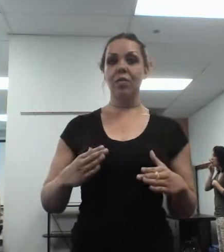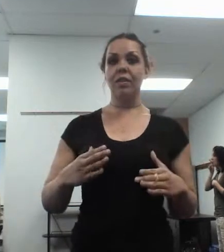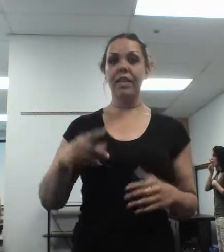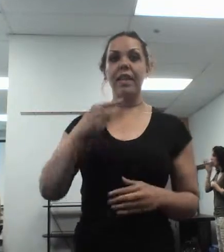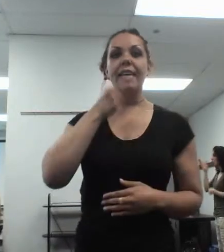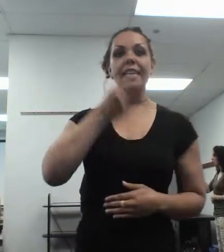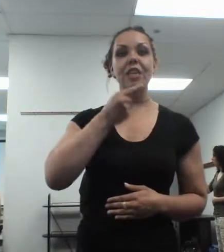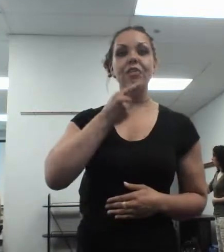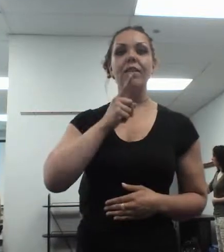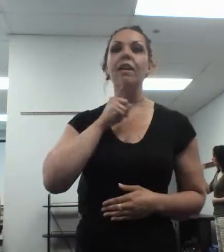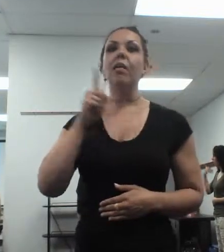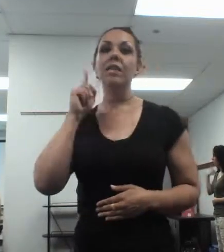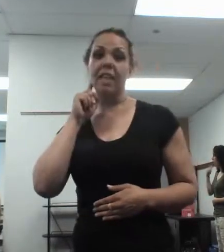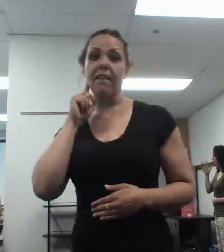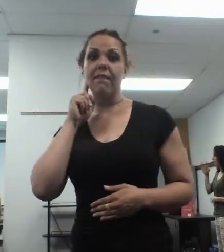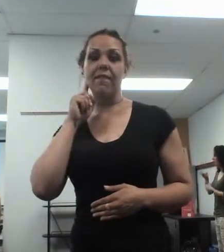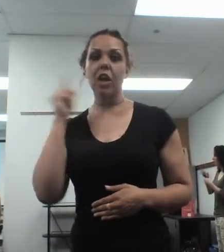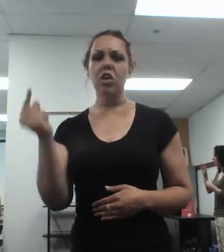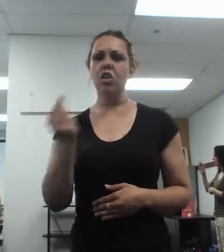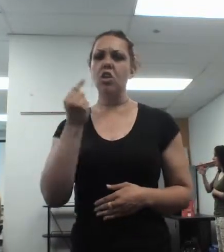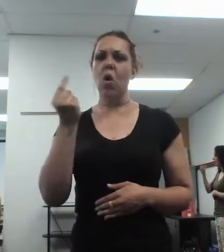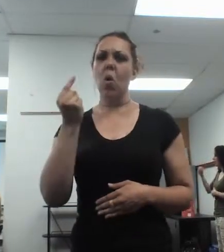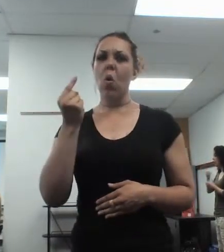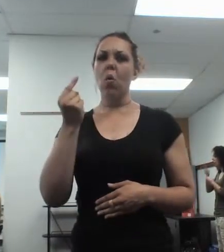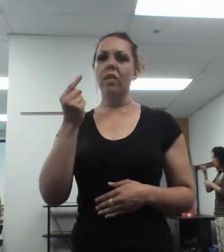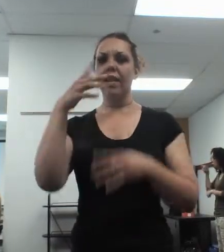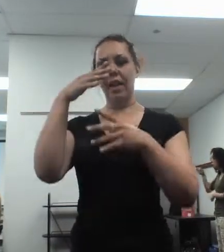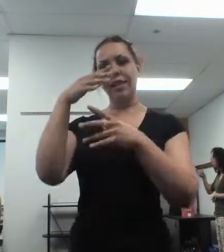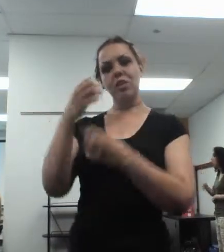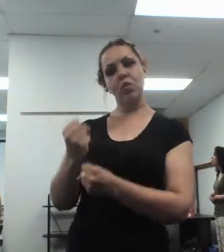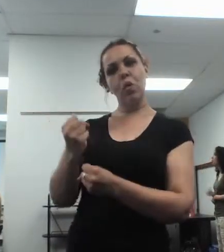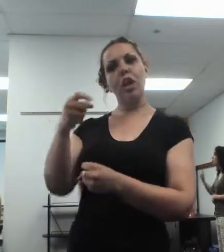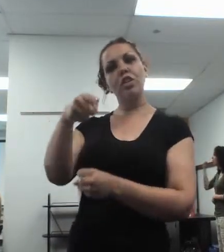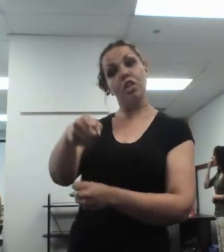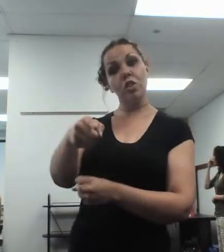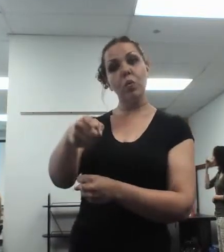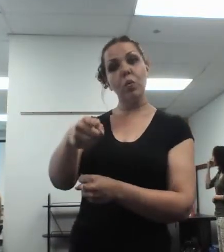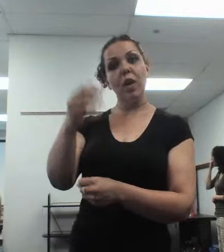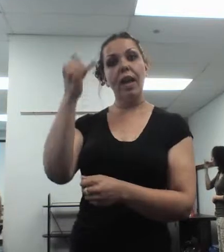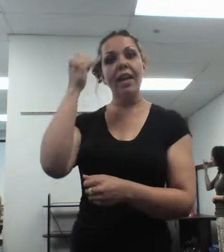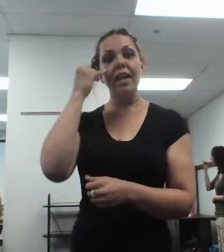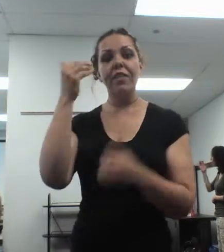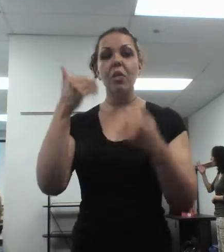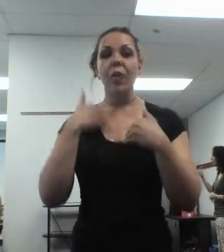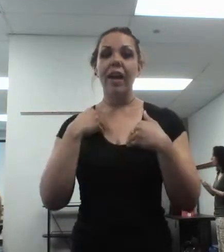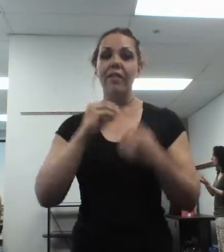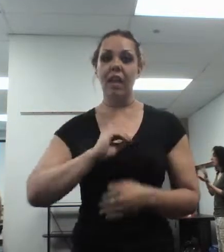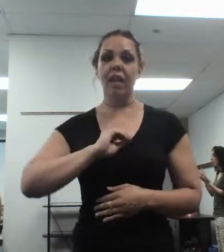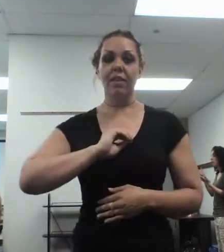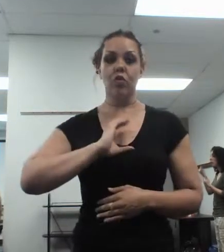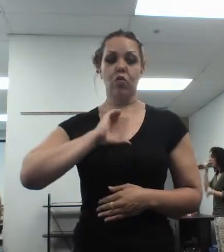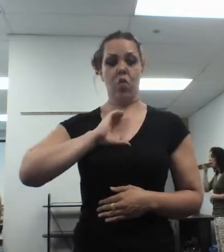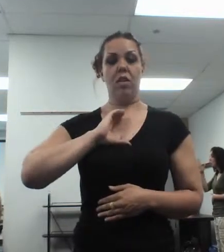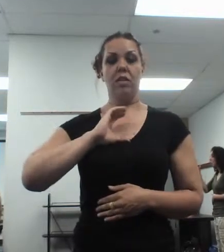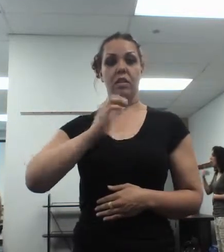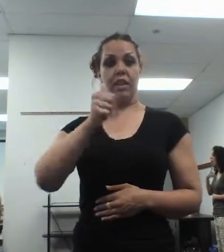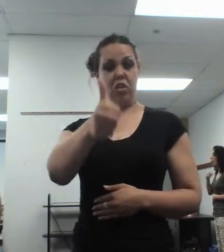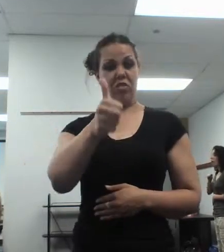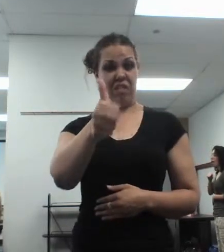to have faith and trust in you if you either have faith and trust in yourself or you fake them